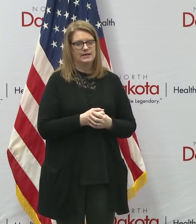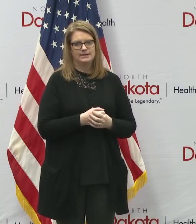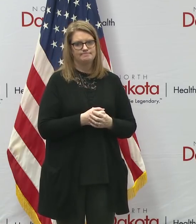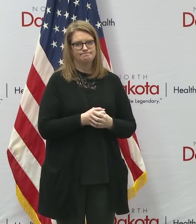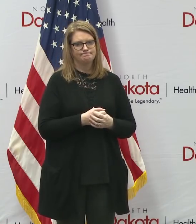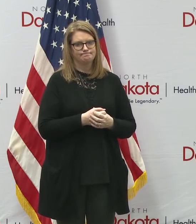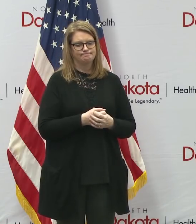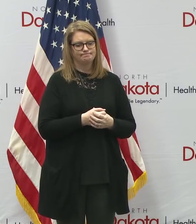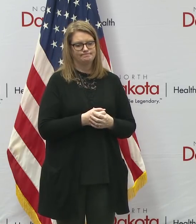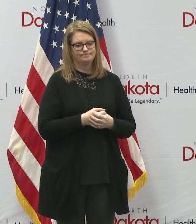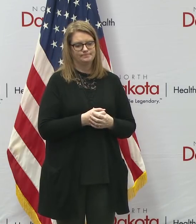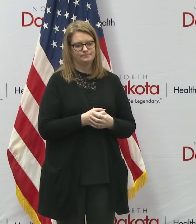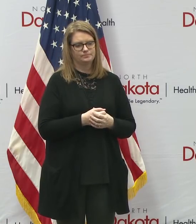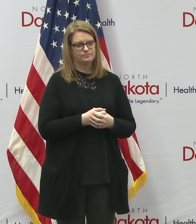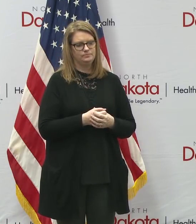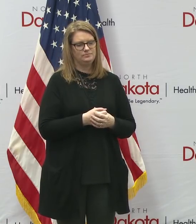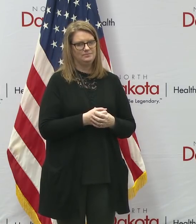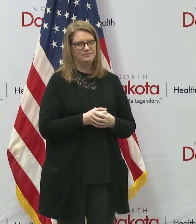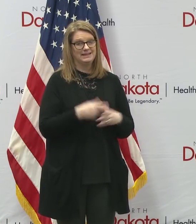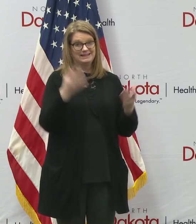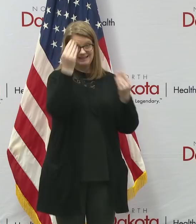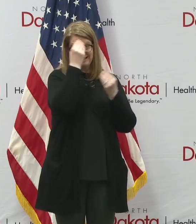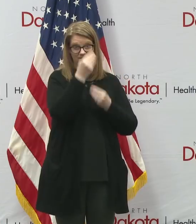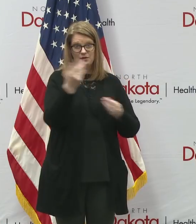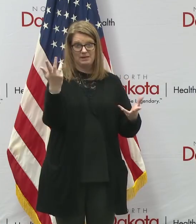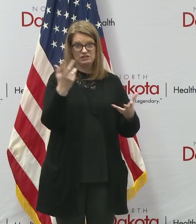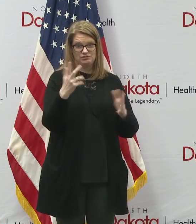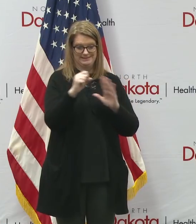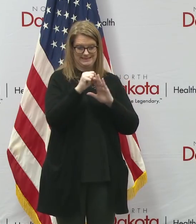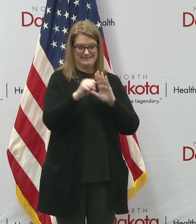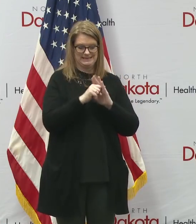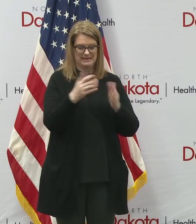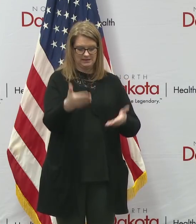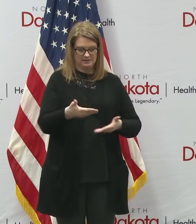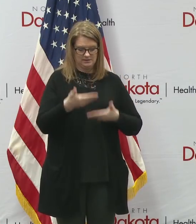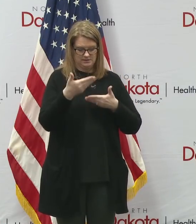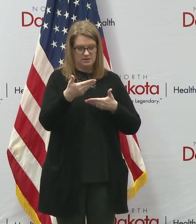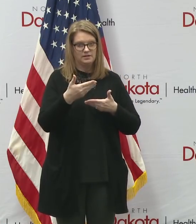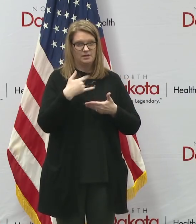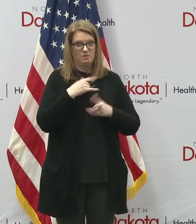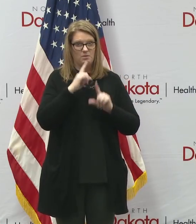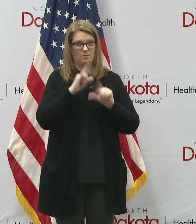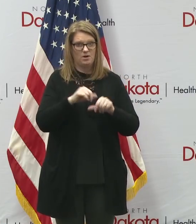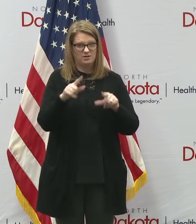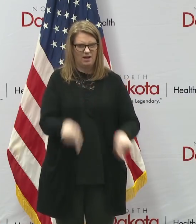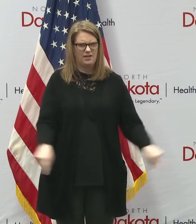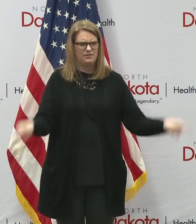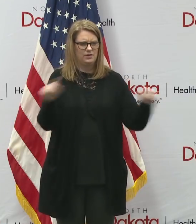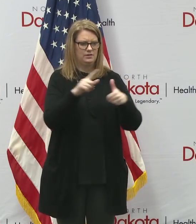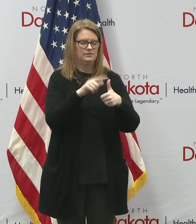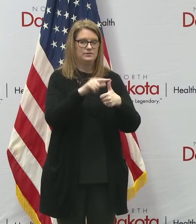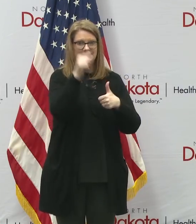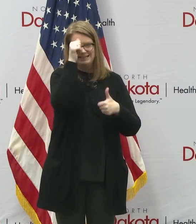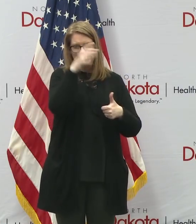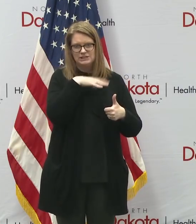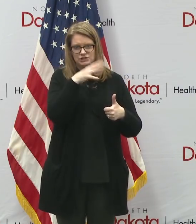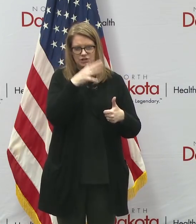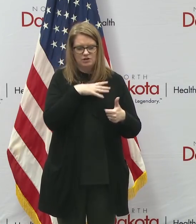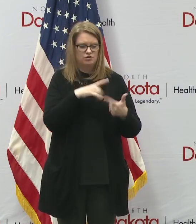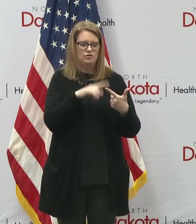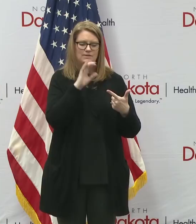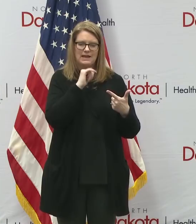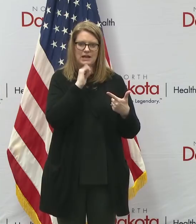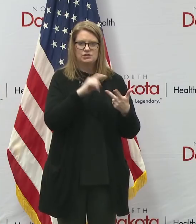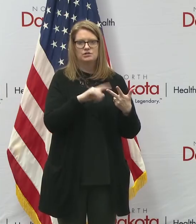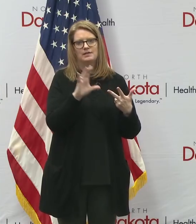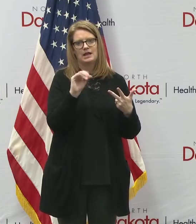the information that we get at the state that we're reporting to all of you is gender, age, and the